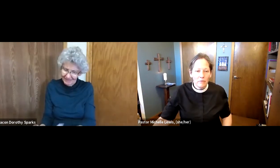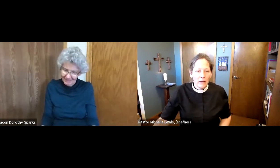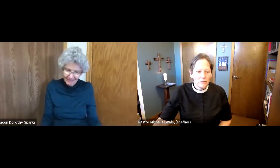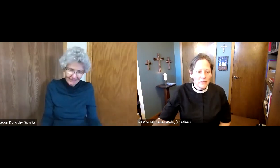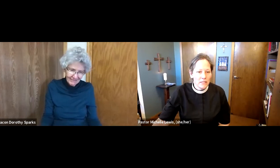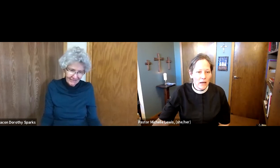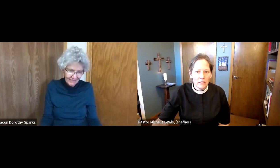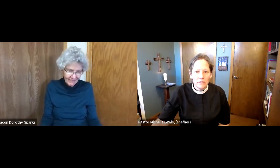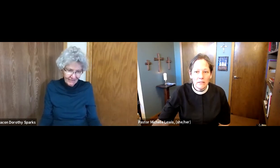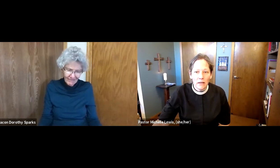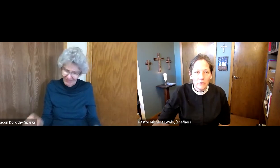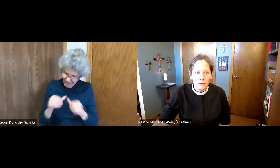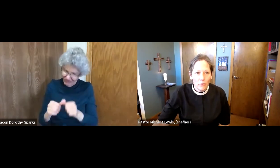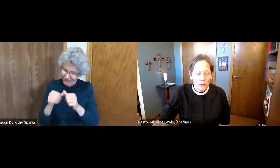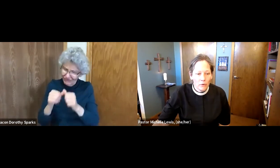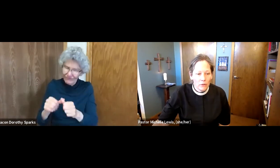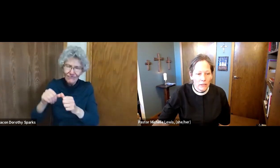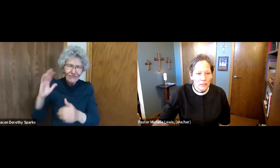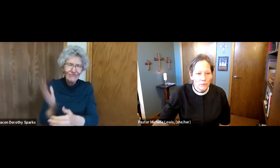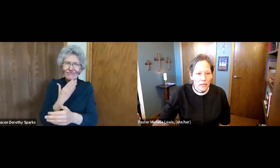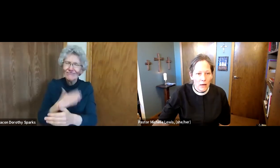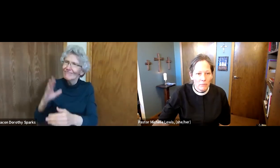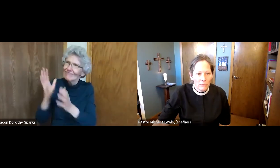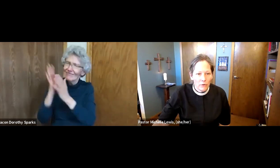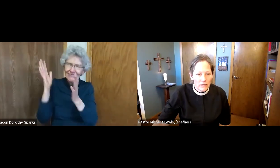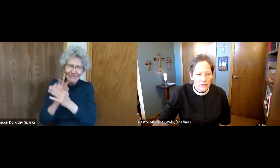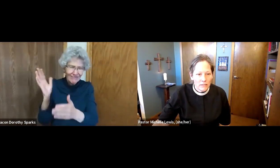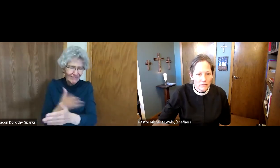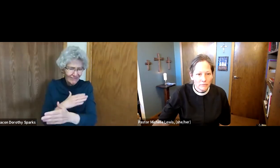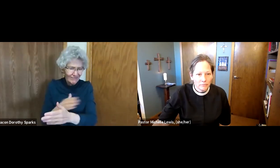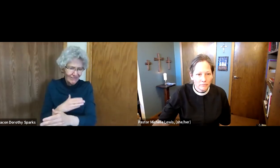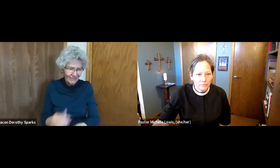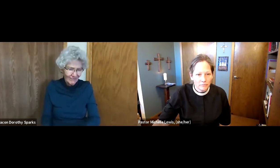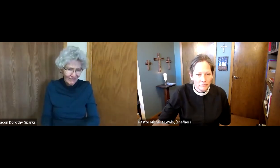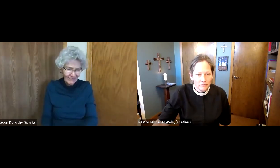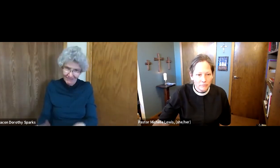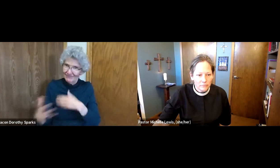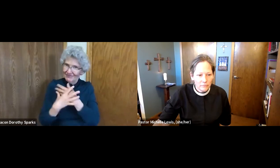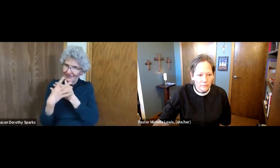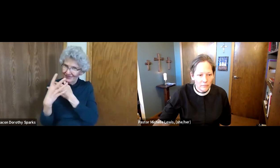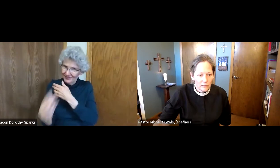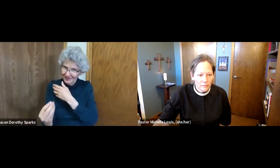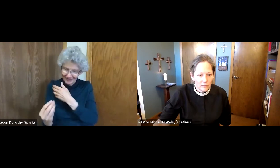hymn. We invite you to sign together the Holy Holy. This will not be voiced.